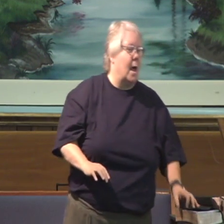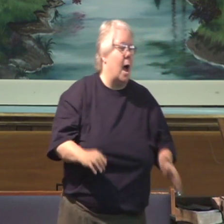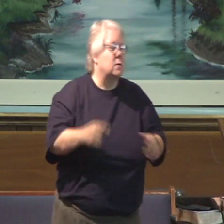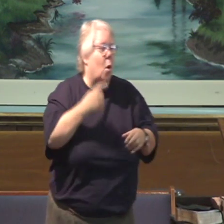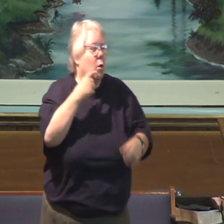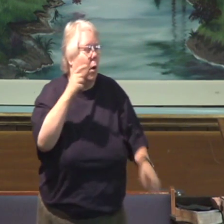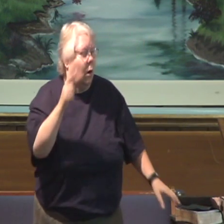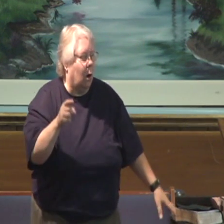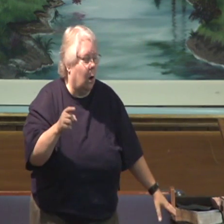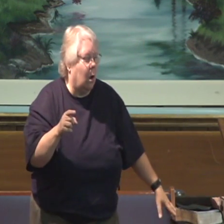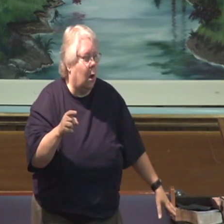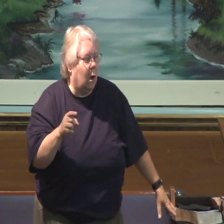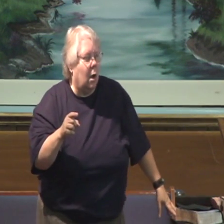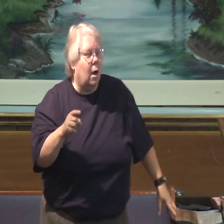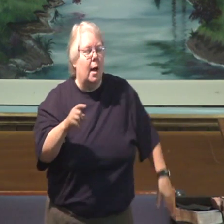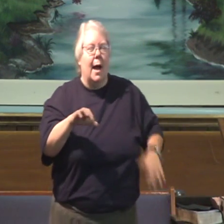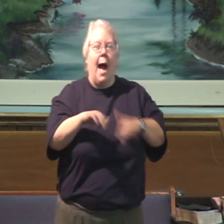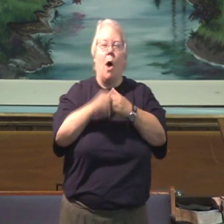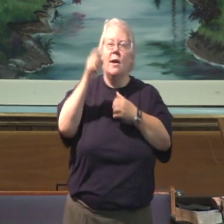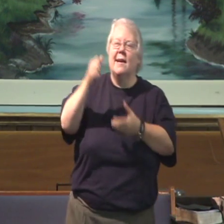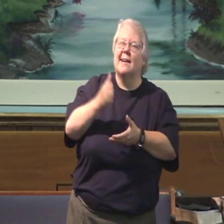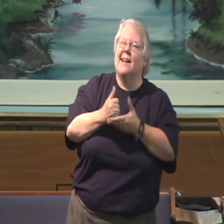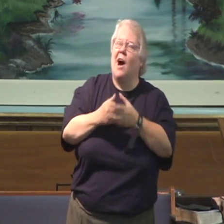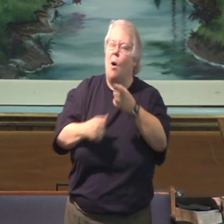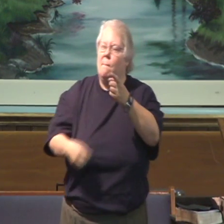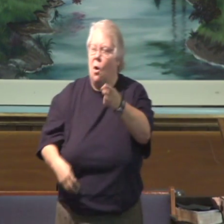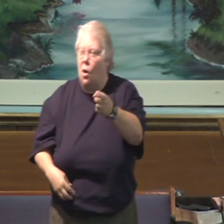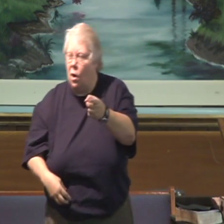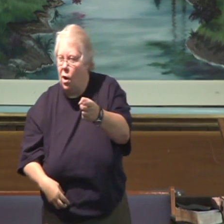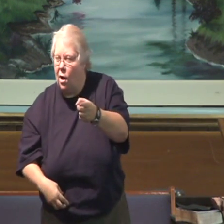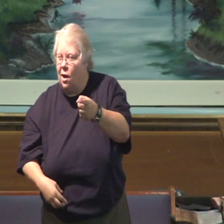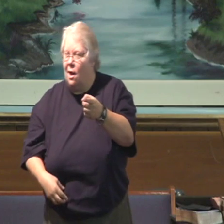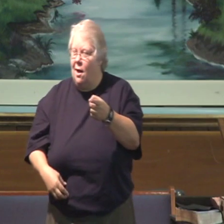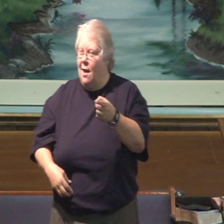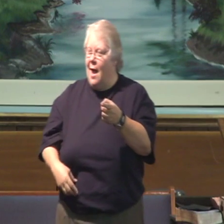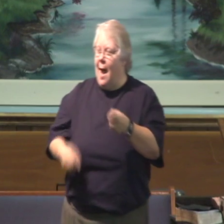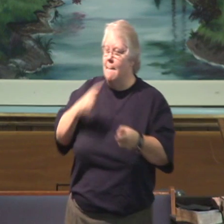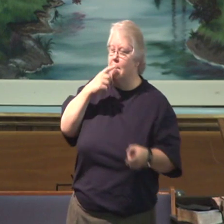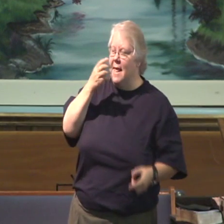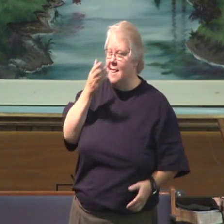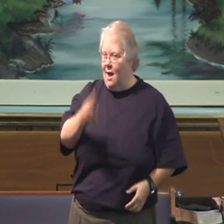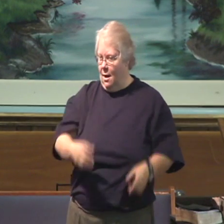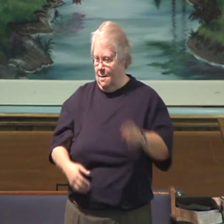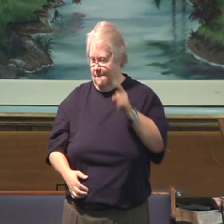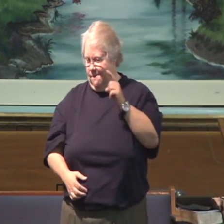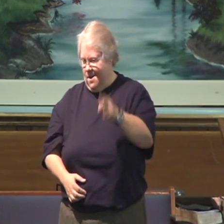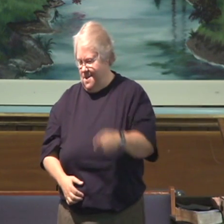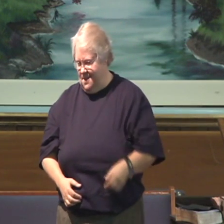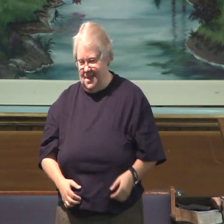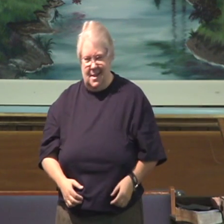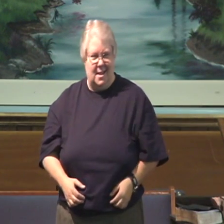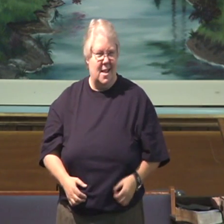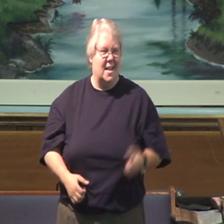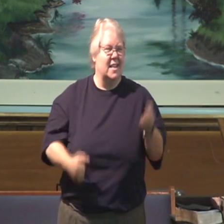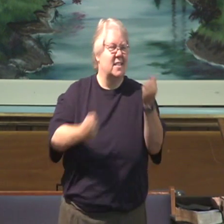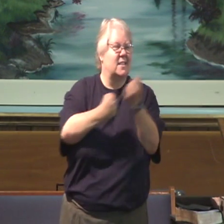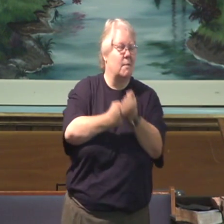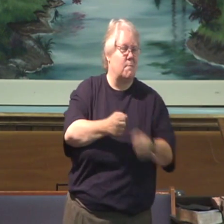Christ. I told her how he can help and be there and